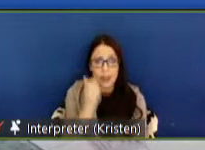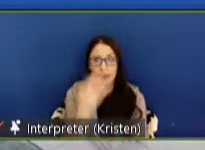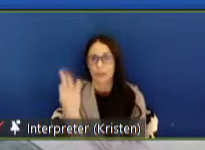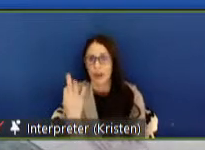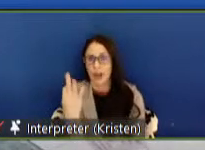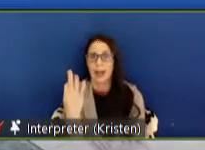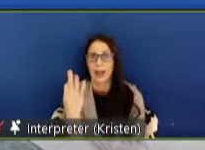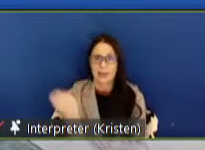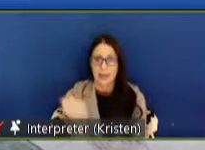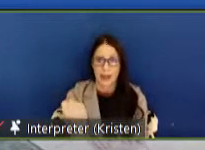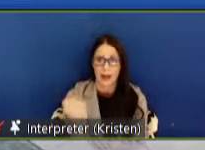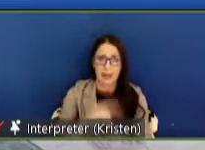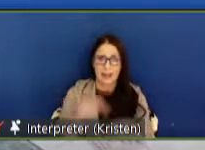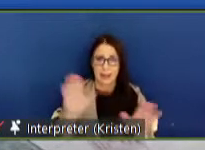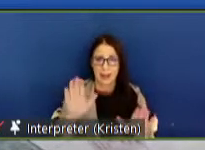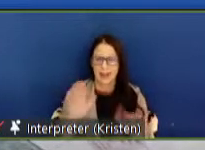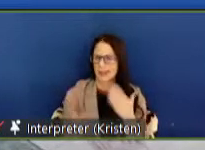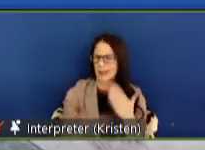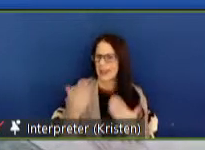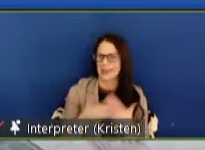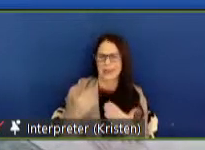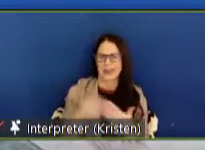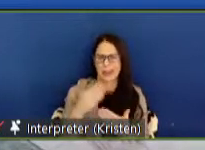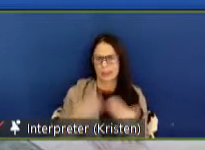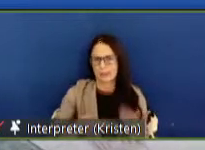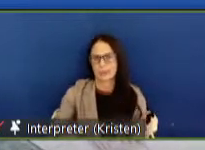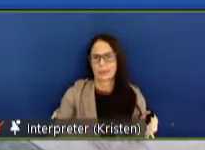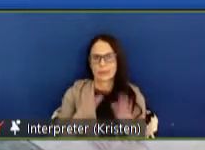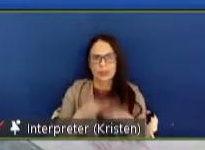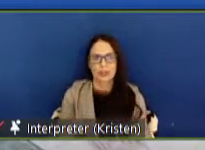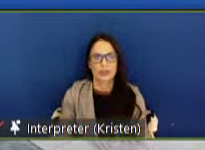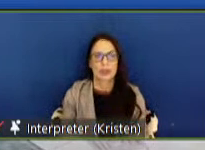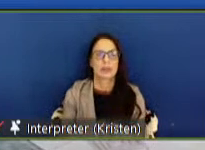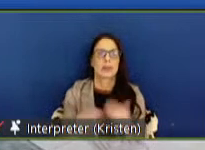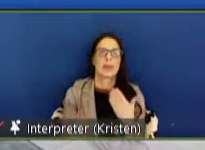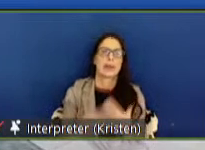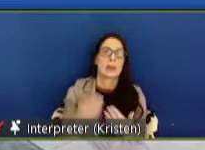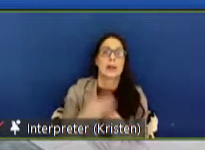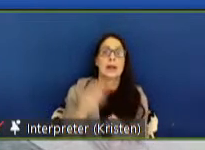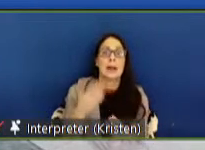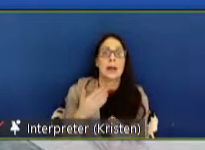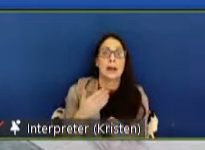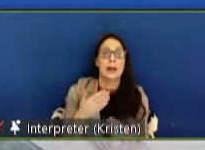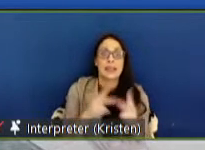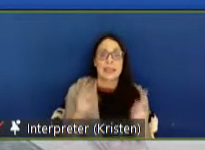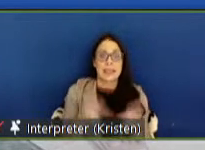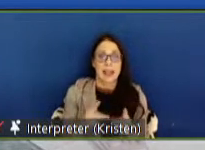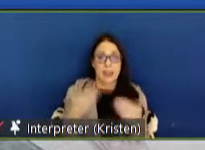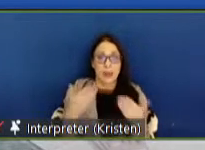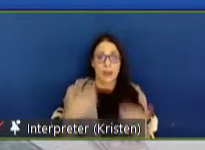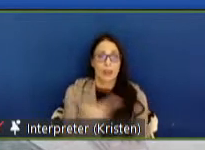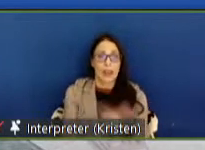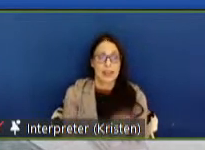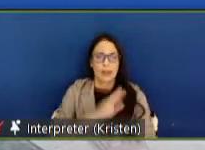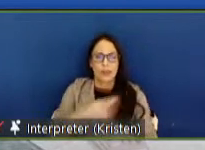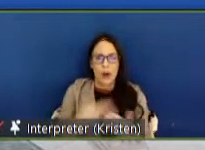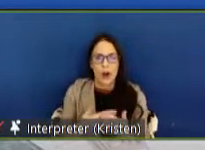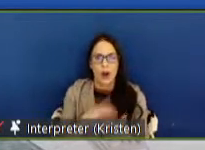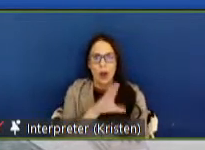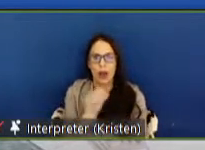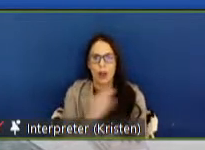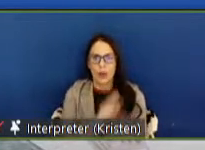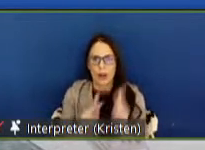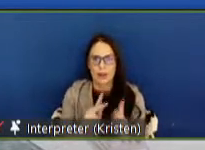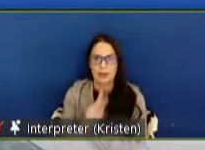children. These sites do offer vaccines for all Coloradans age 5 and up. This is at the Aurora Municipal Center. It's at the